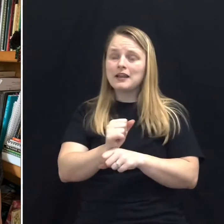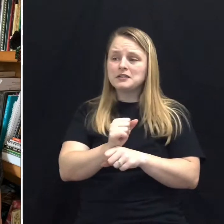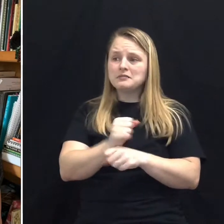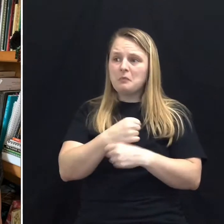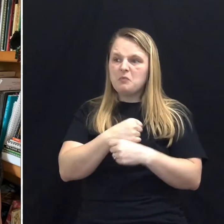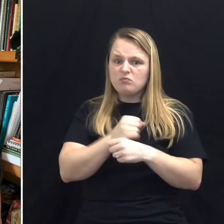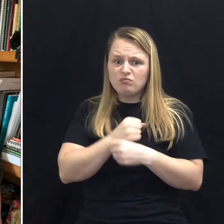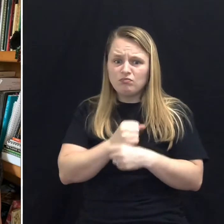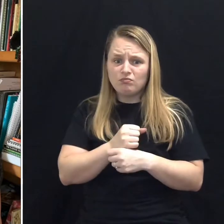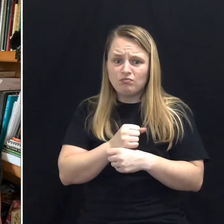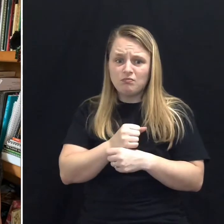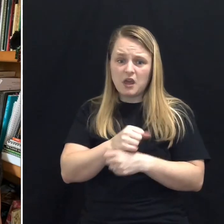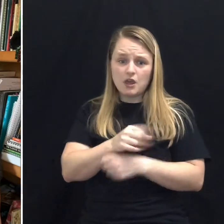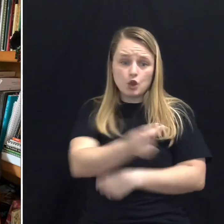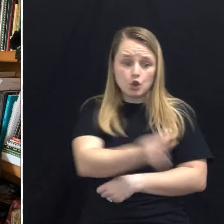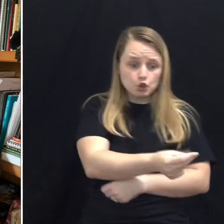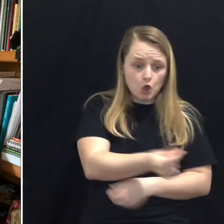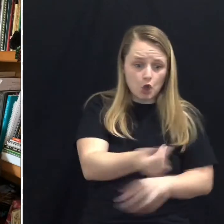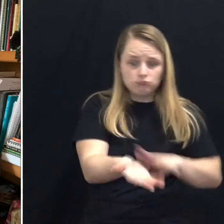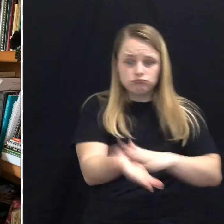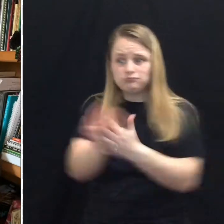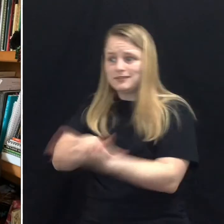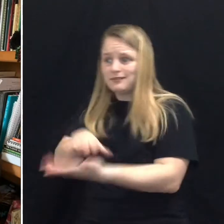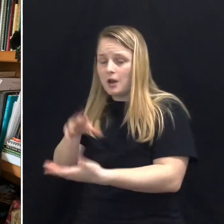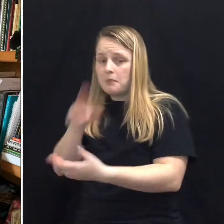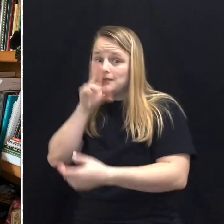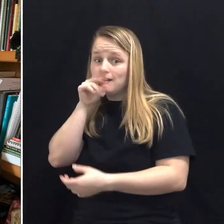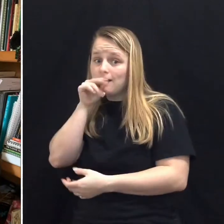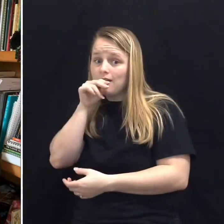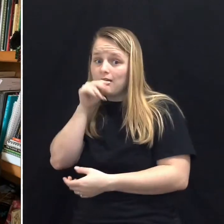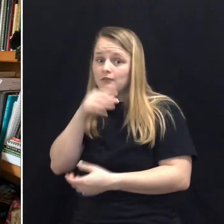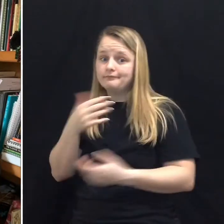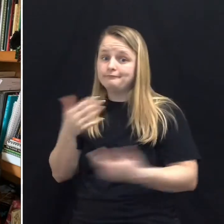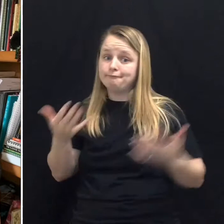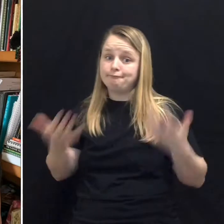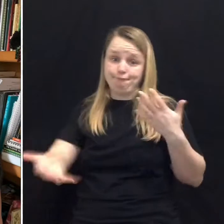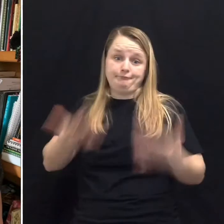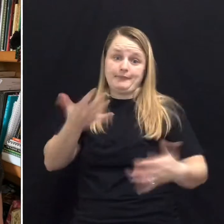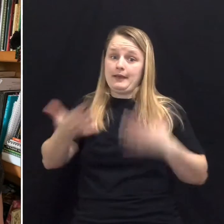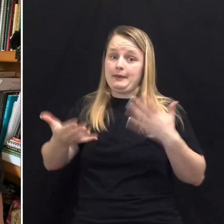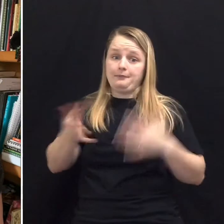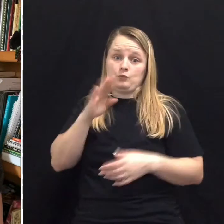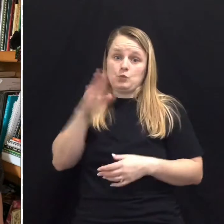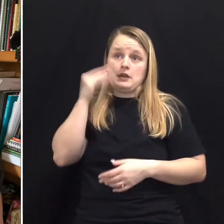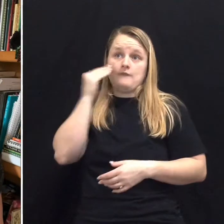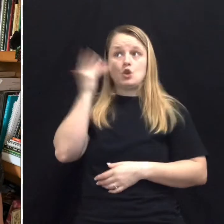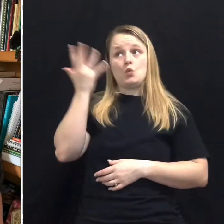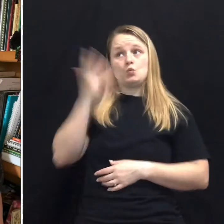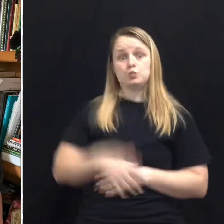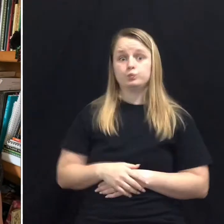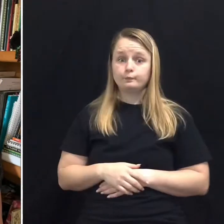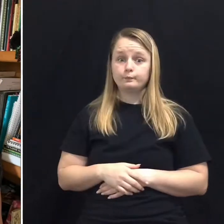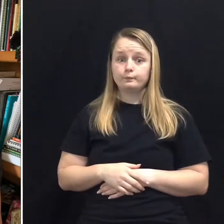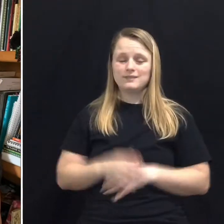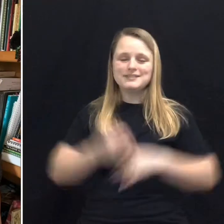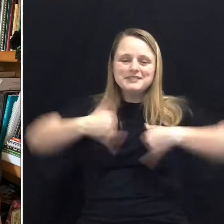into a duck? We may never know. I